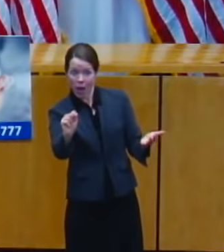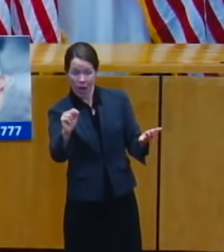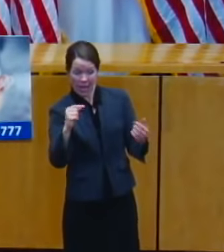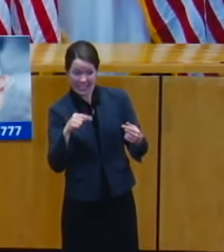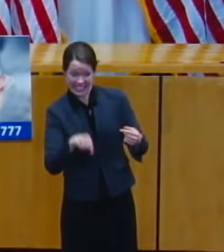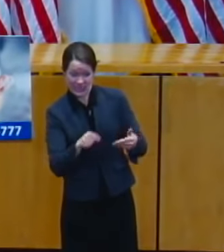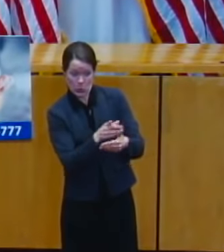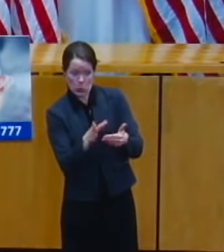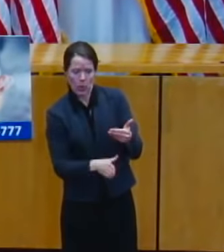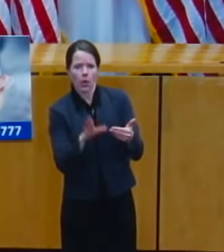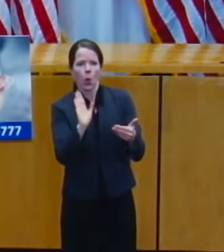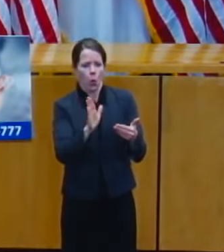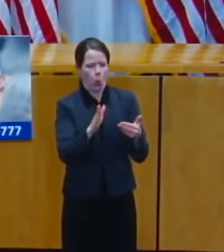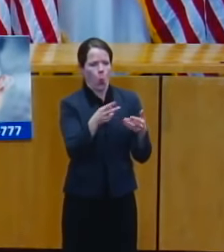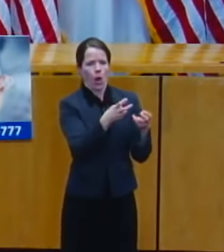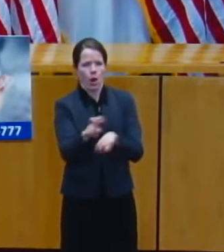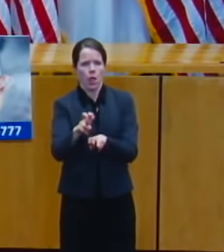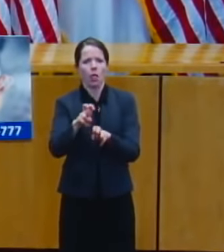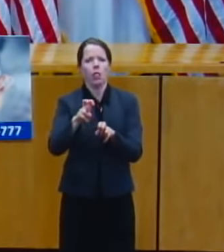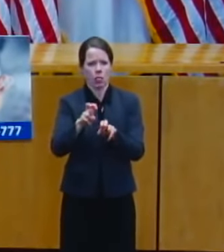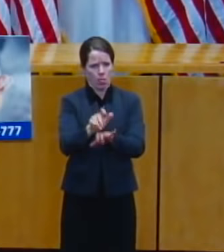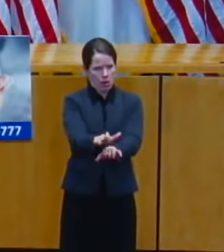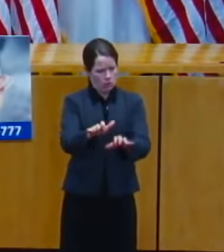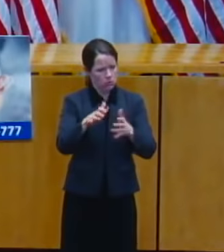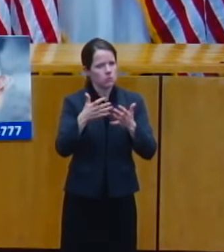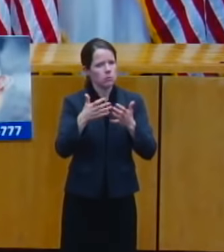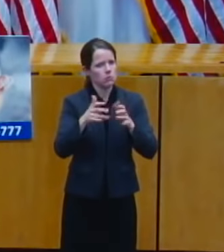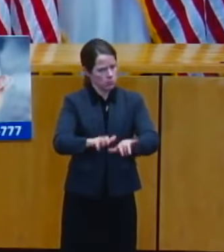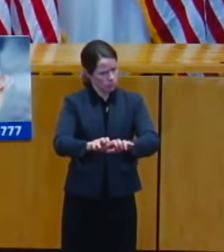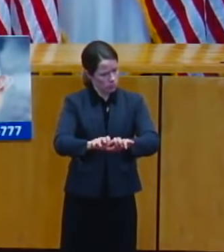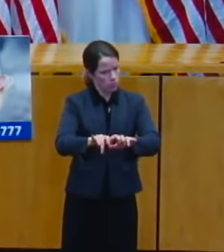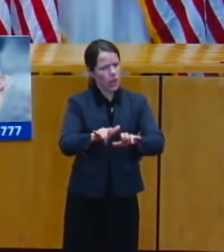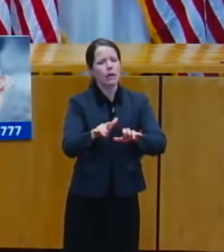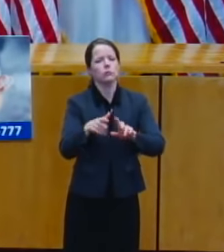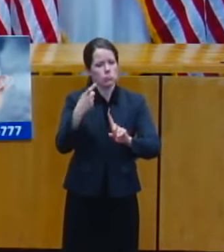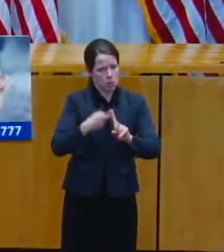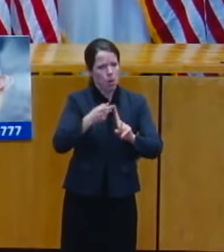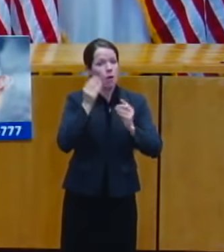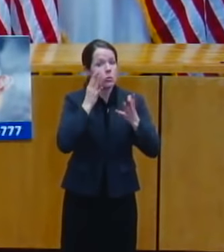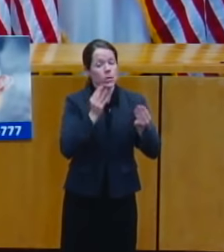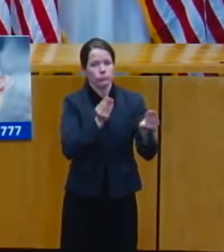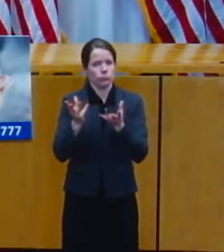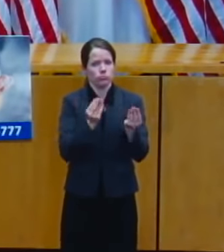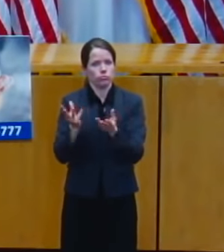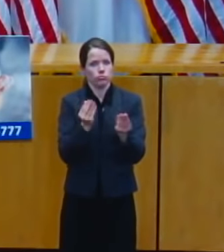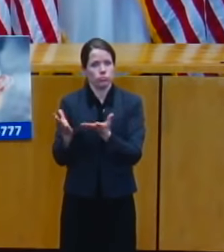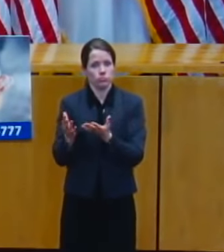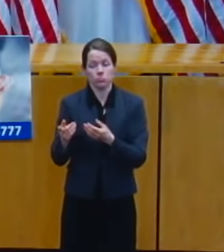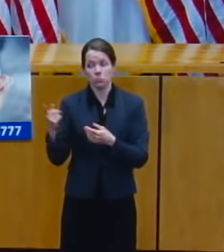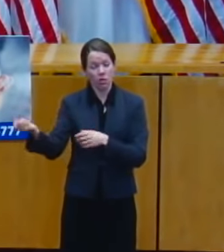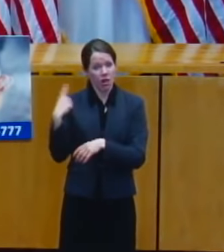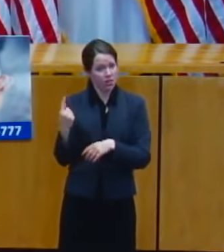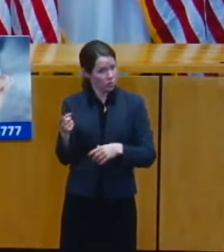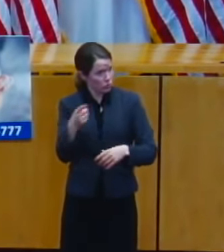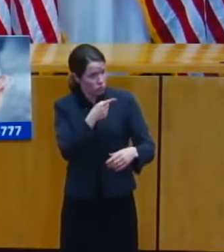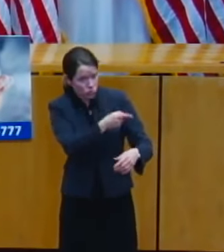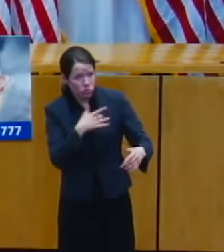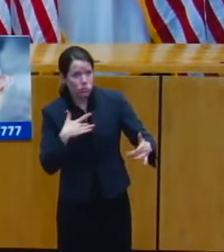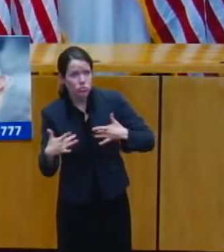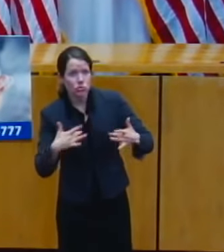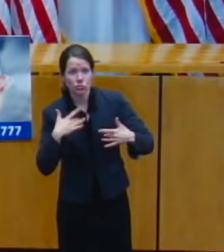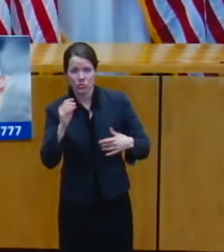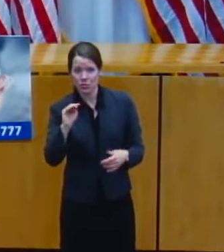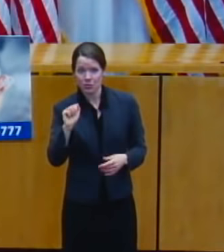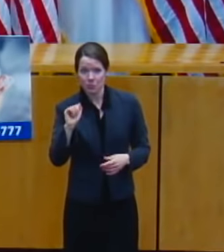changes needed to the Maven? So the Maven system, from what everyone reports to me, is a very good system,